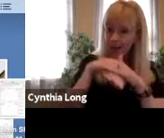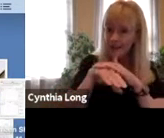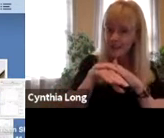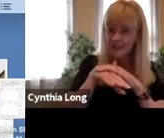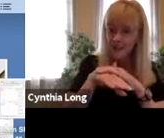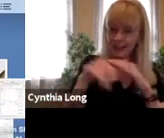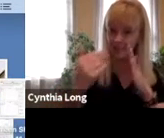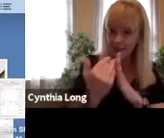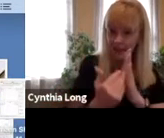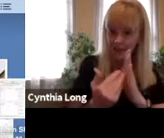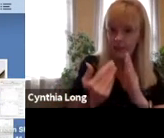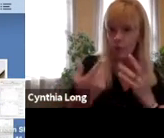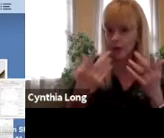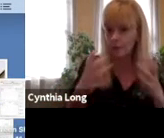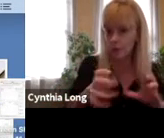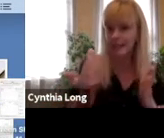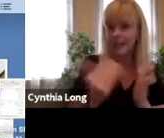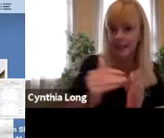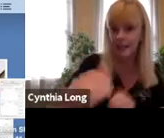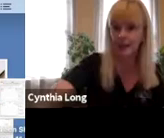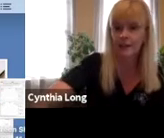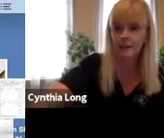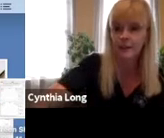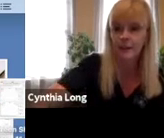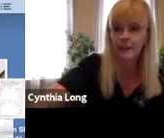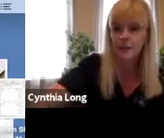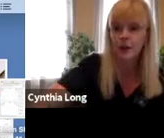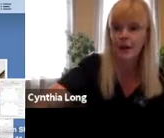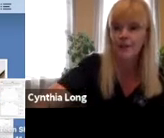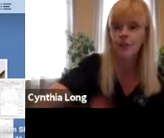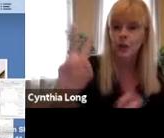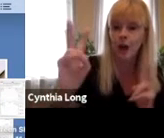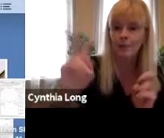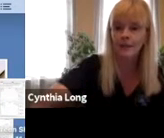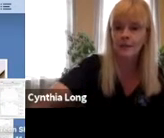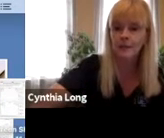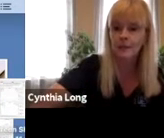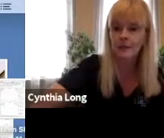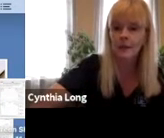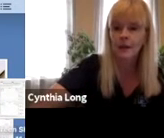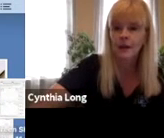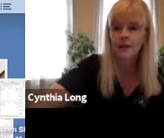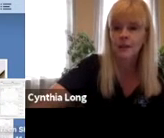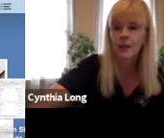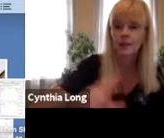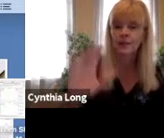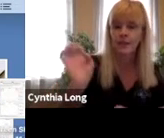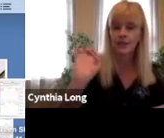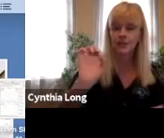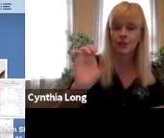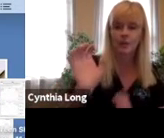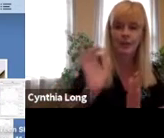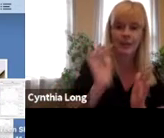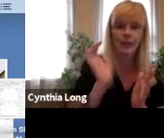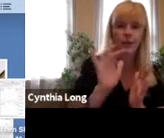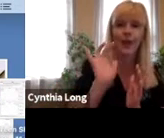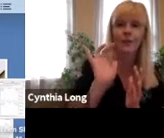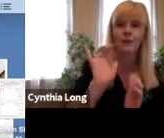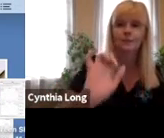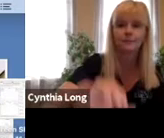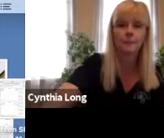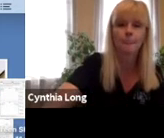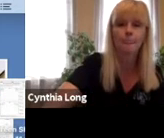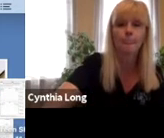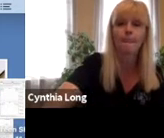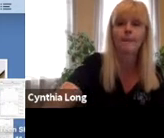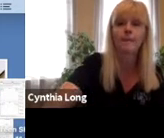So you can see how I'm accessing this lesson while I'm doing it again. So I have 2 topics. So here's Easter. I'm